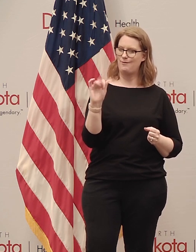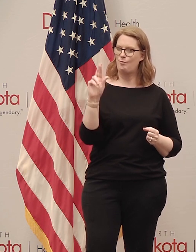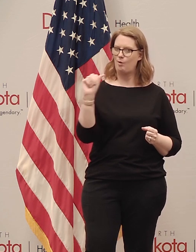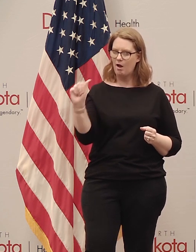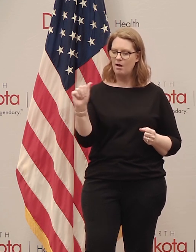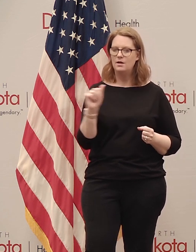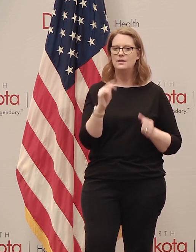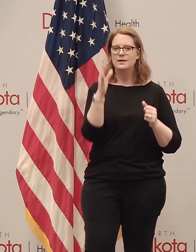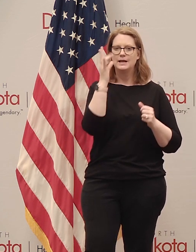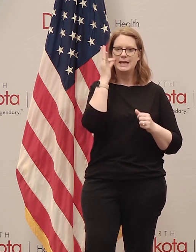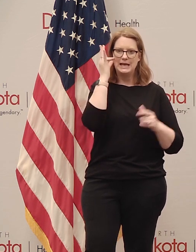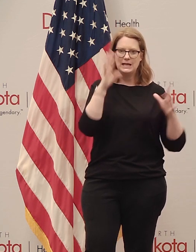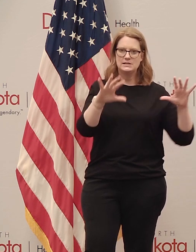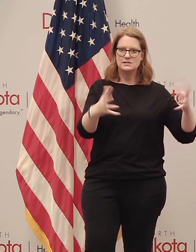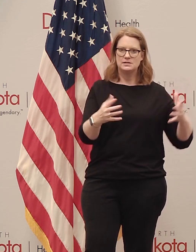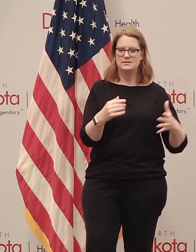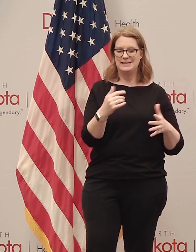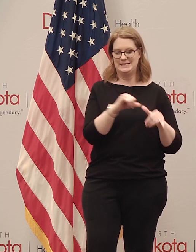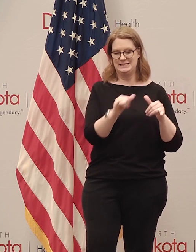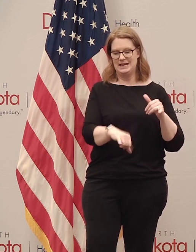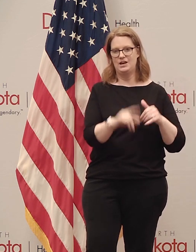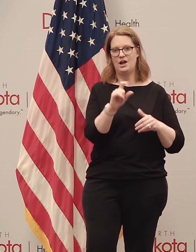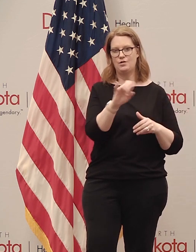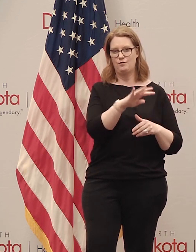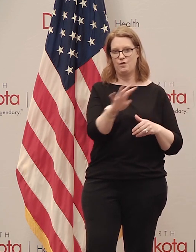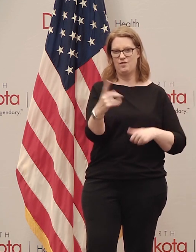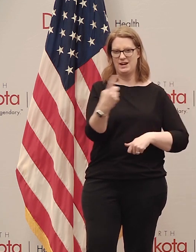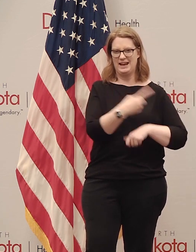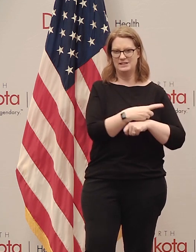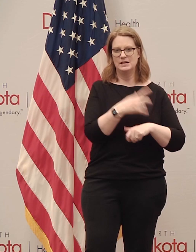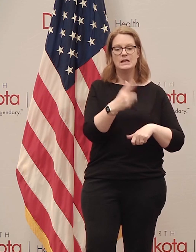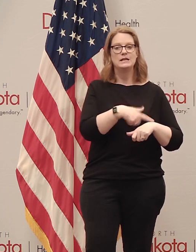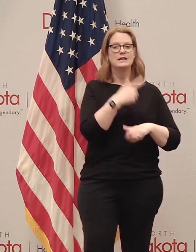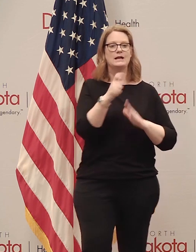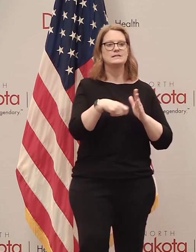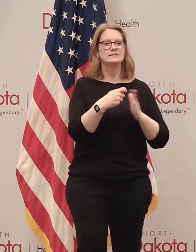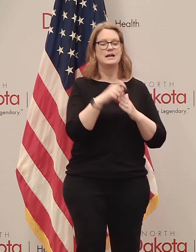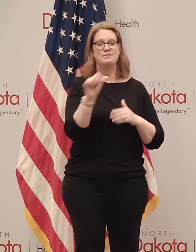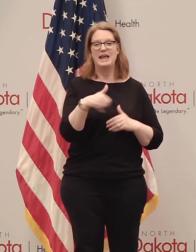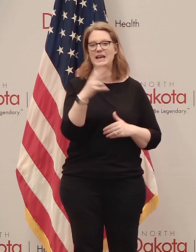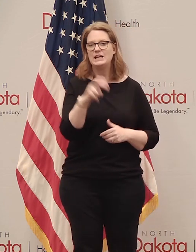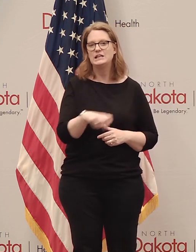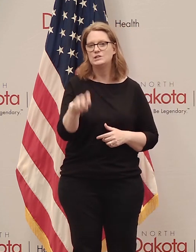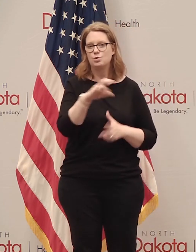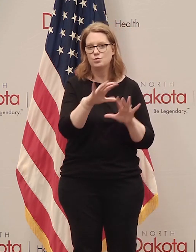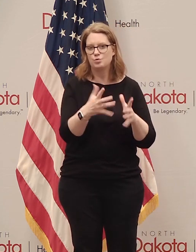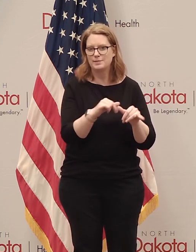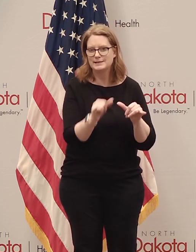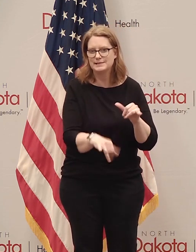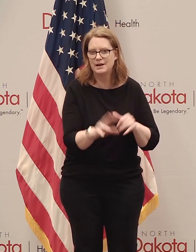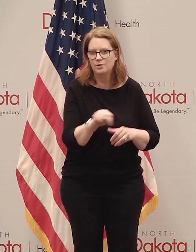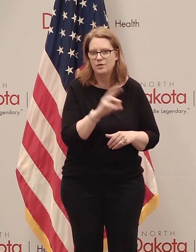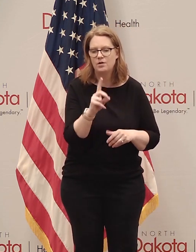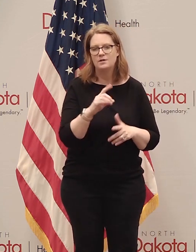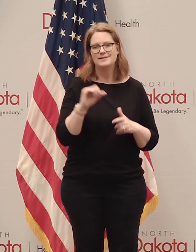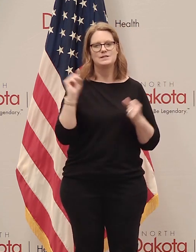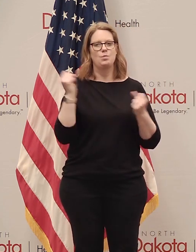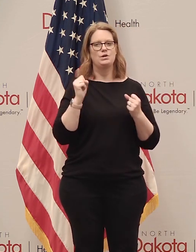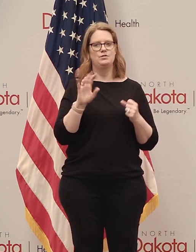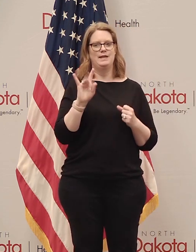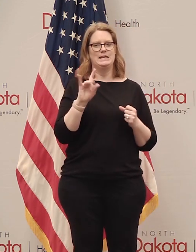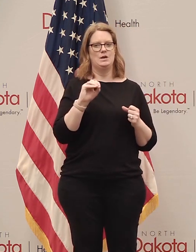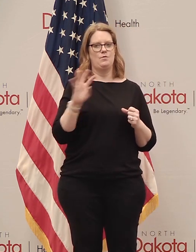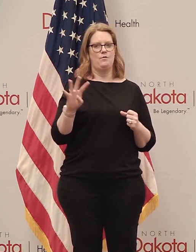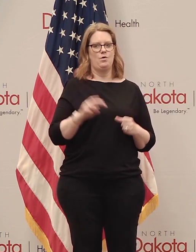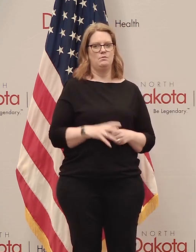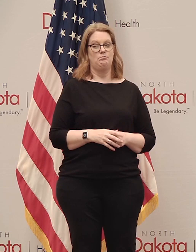entire group stayed 144 days. That is still the record. The longest time any tourist group has stayed in North Dakota was in the winter of